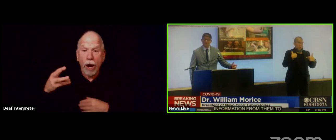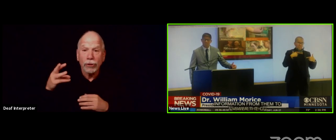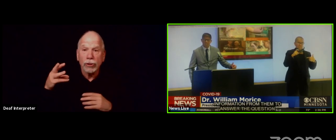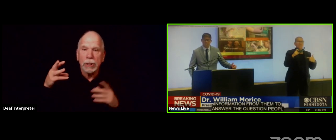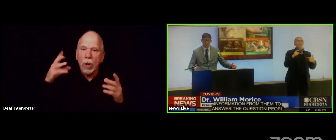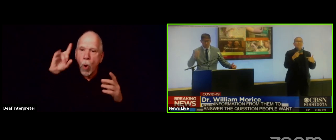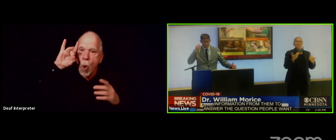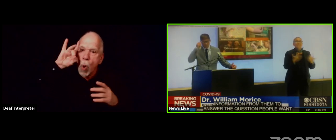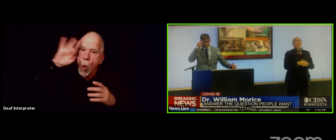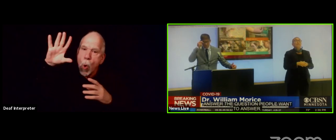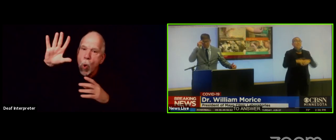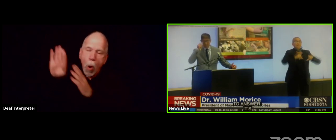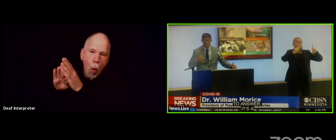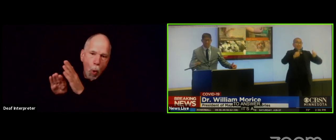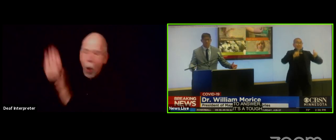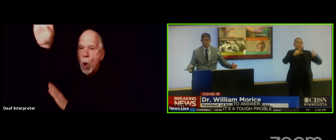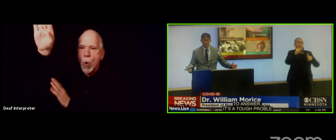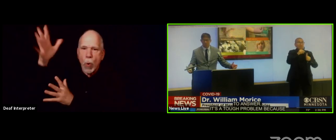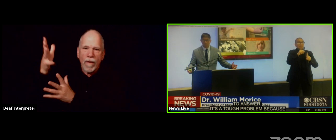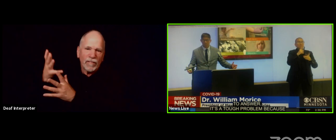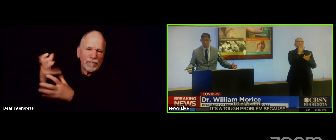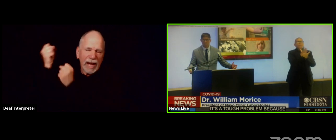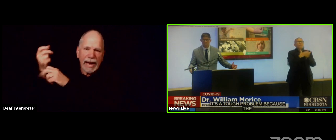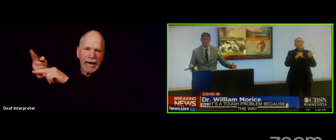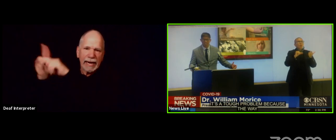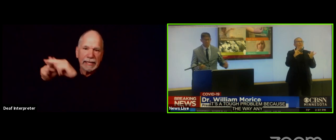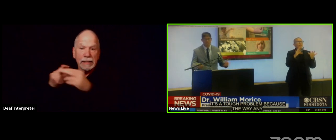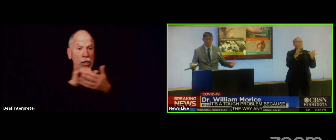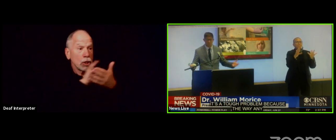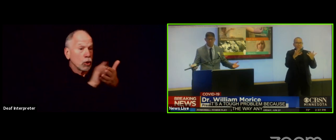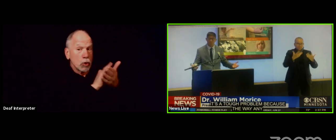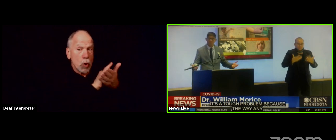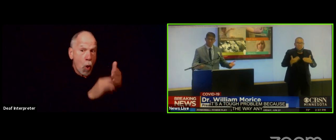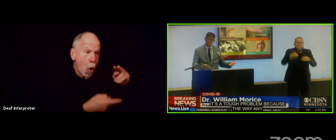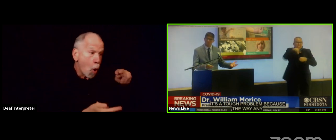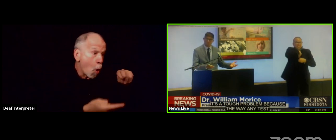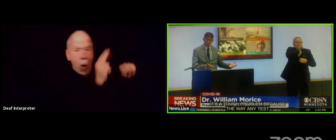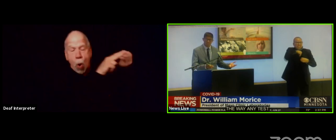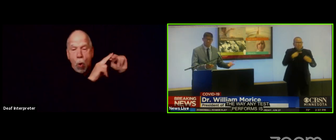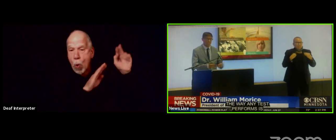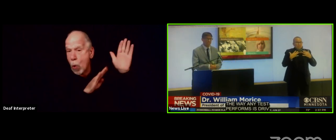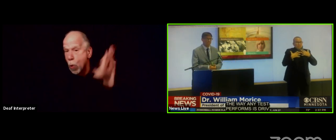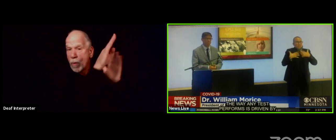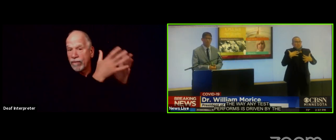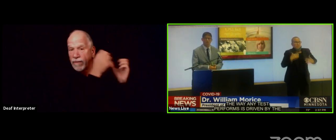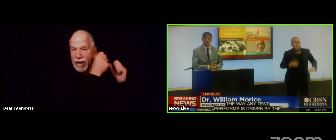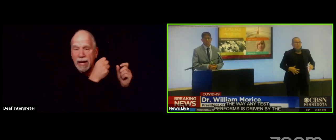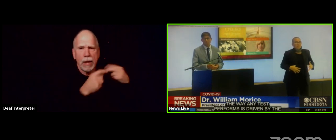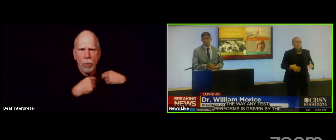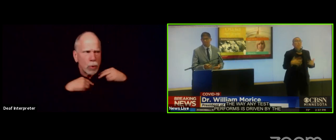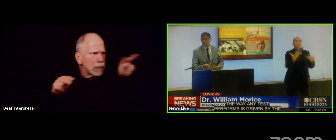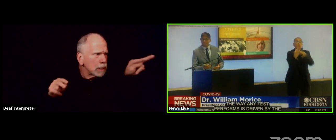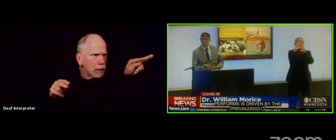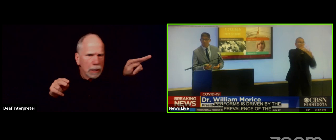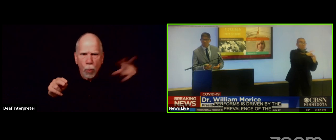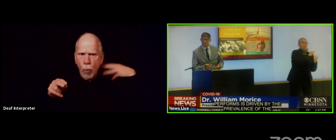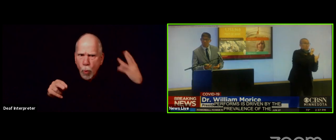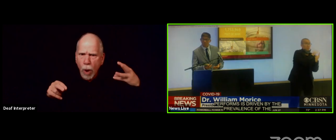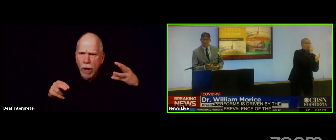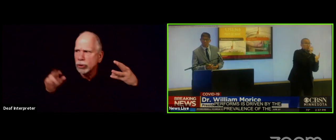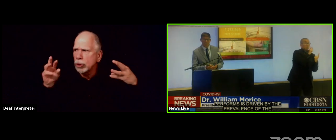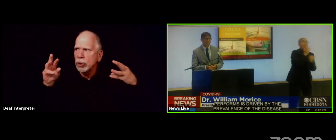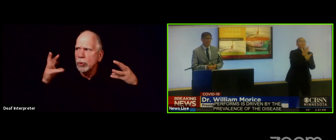performs is in part driven by the actual prevalence of the disease in the community in which it's used, including serologic testing. And so some tests which looked pretty